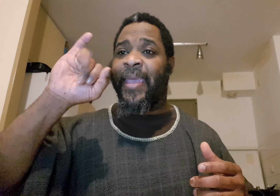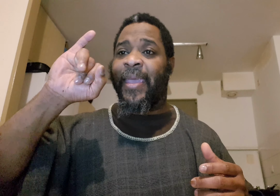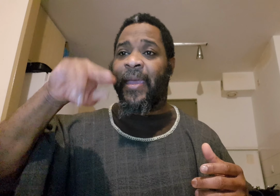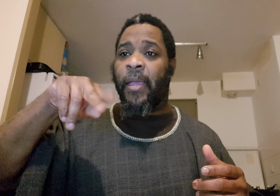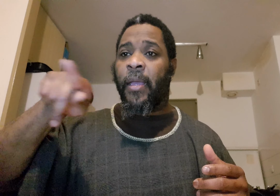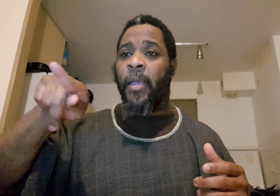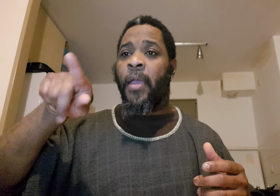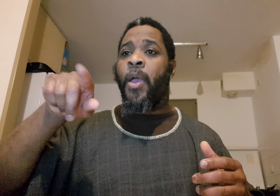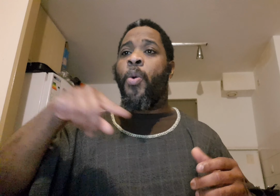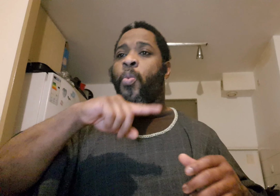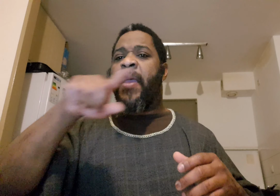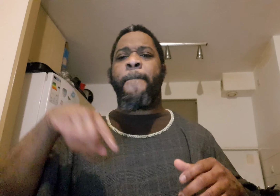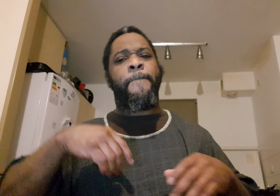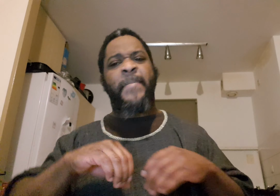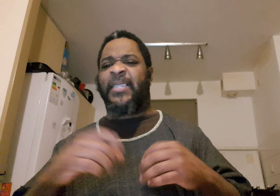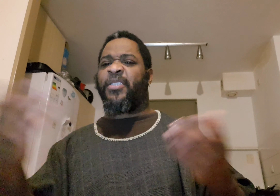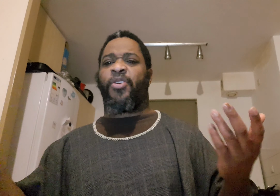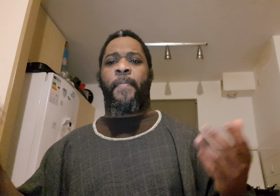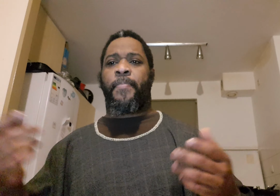admitting we